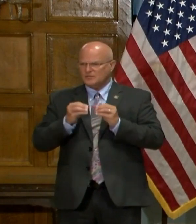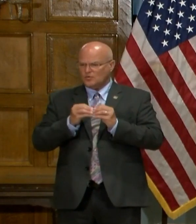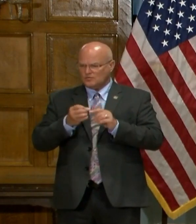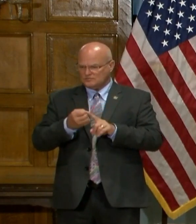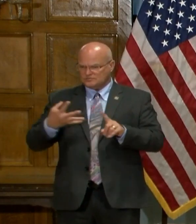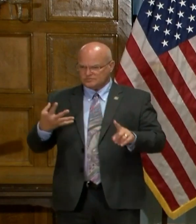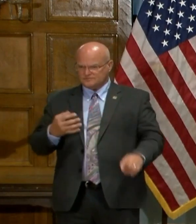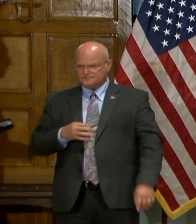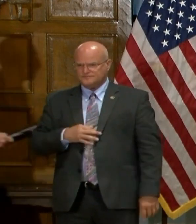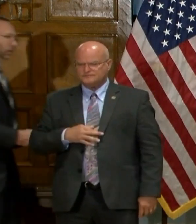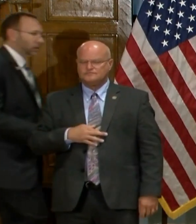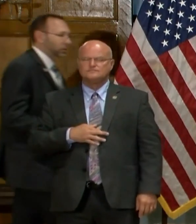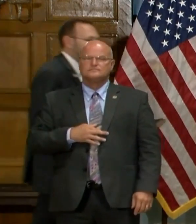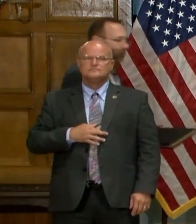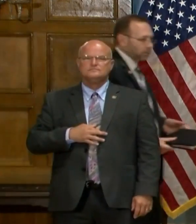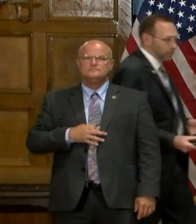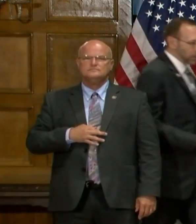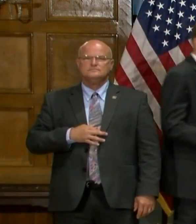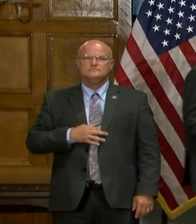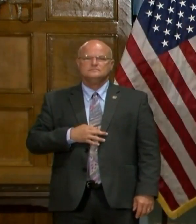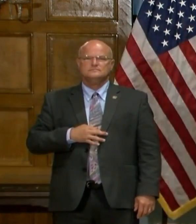anything on that?